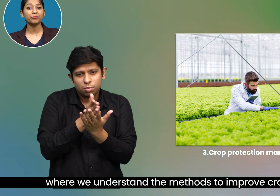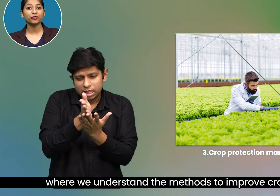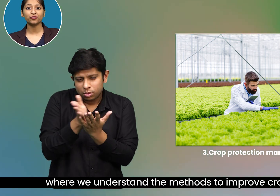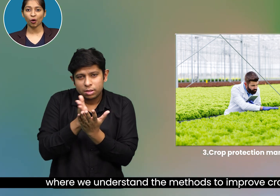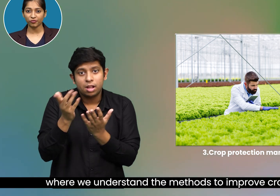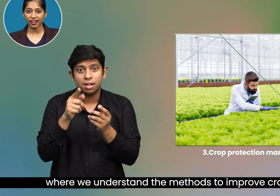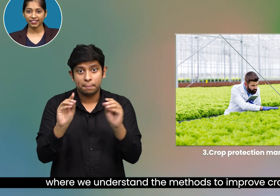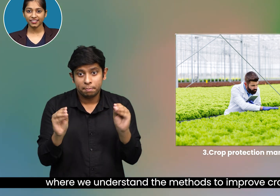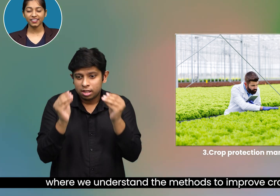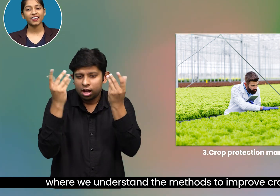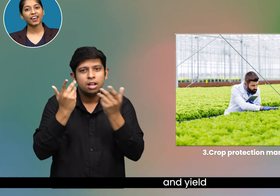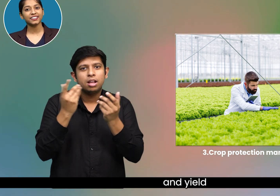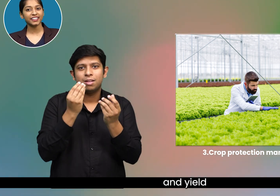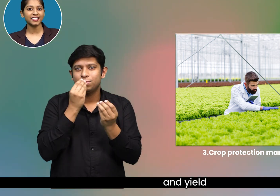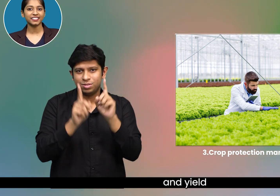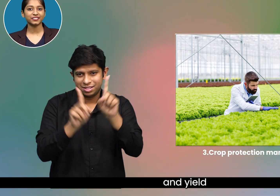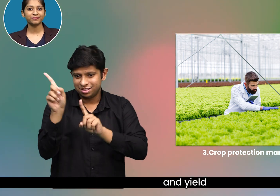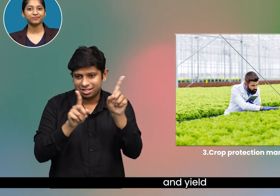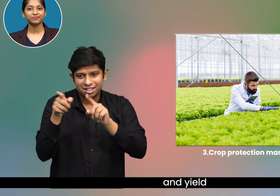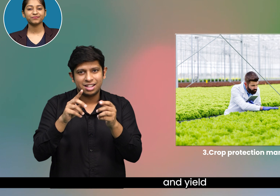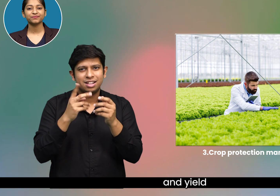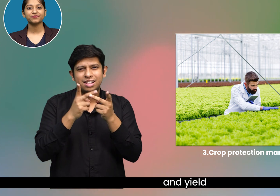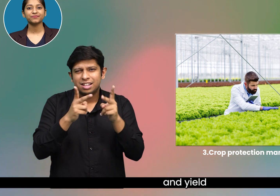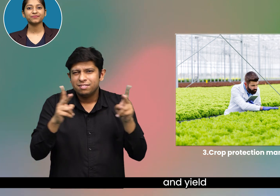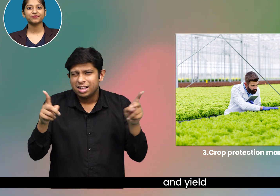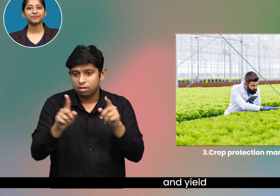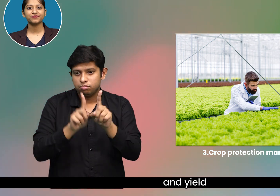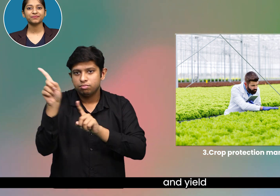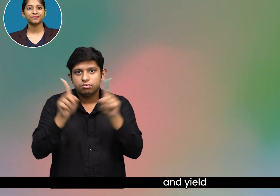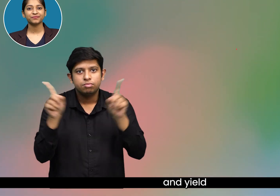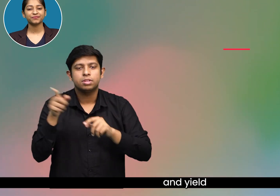to improve crop variety and yield.